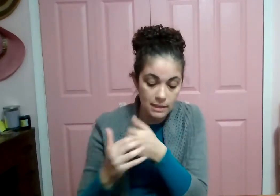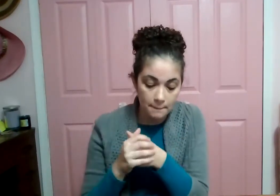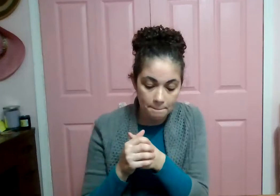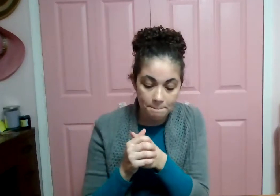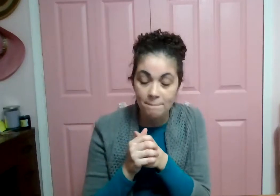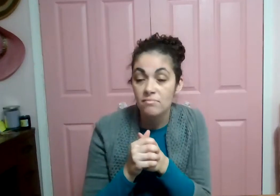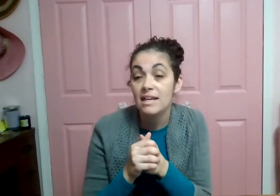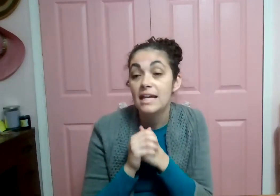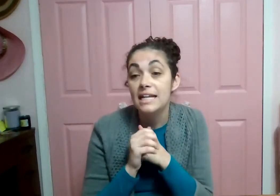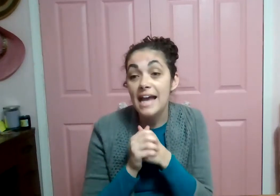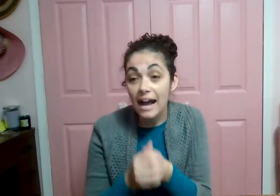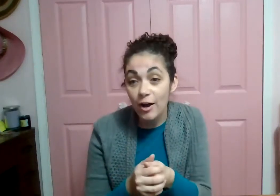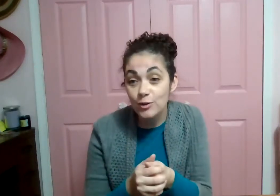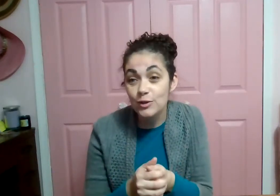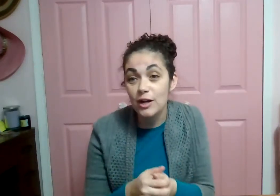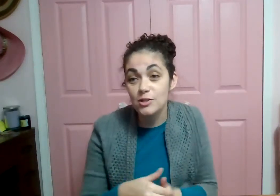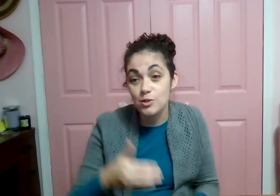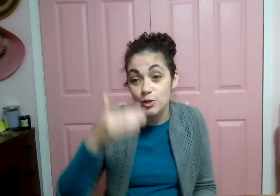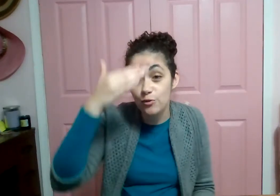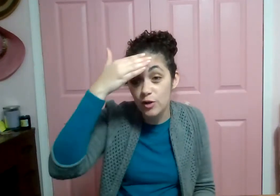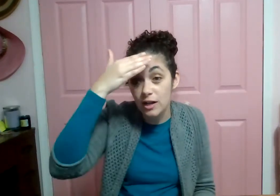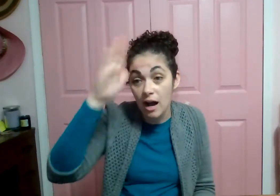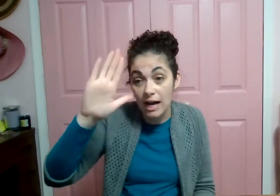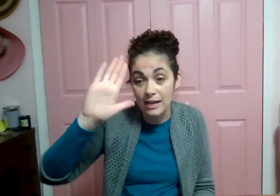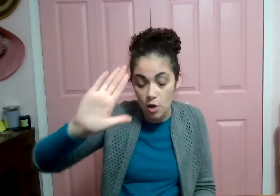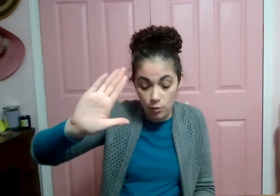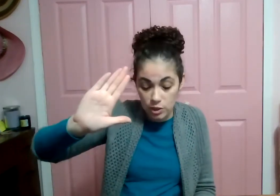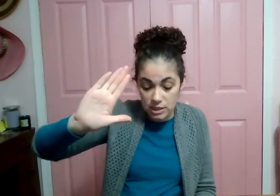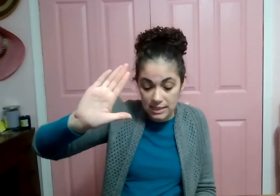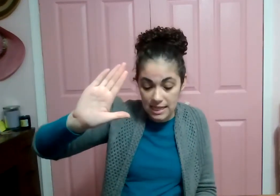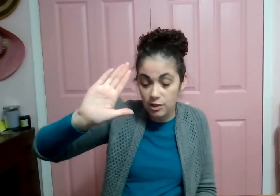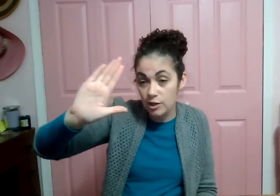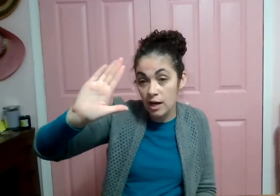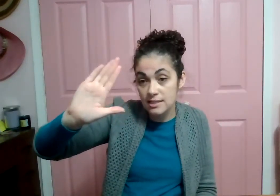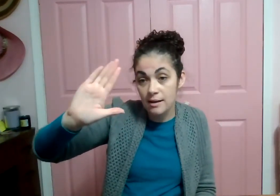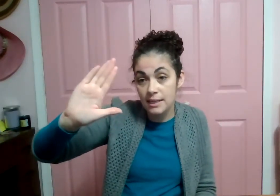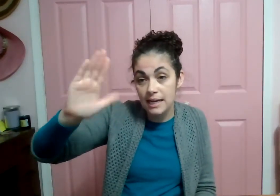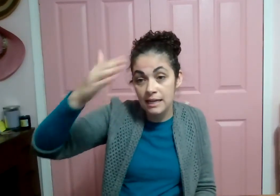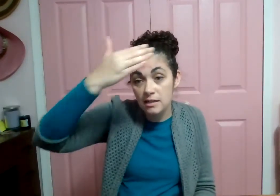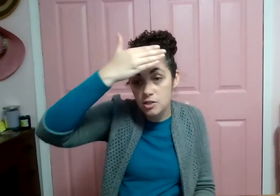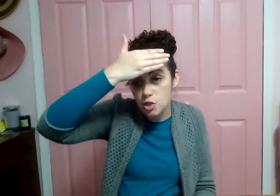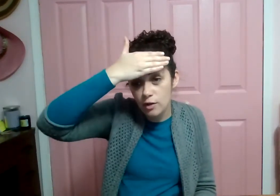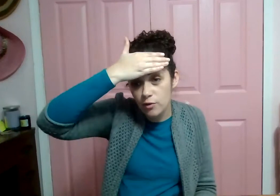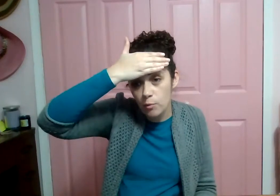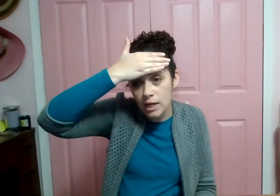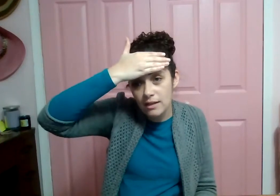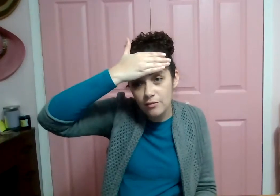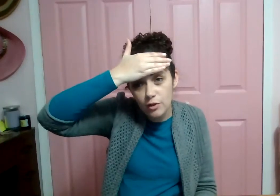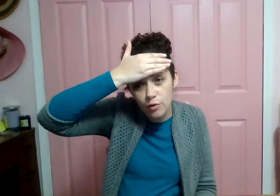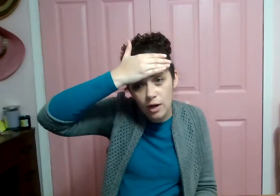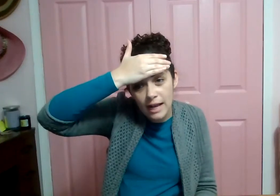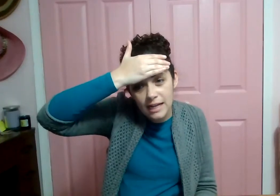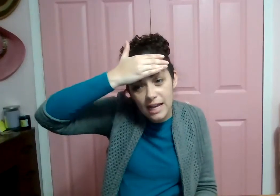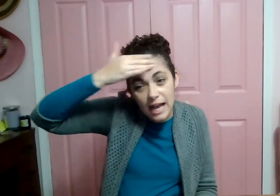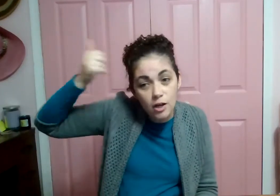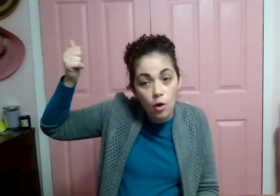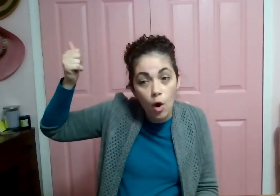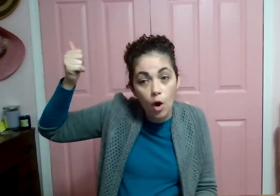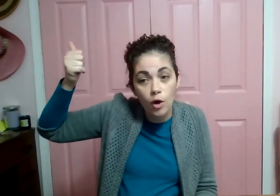me. Now you can also do forgot, which is going to take your non-dominant hand, start from one end of your forehead and go all